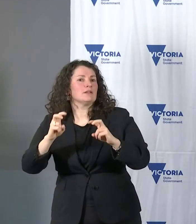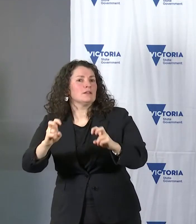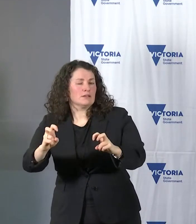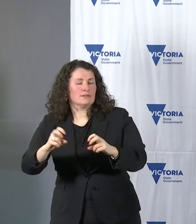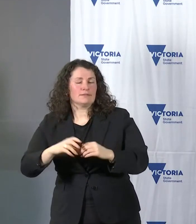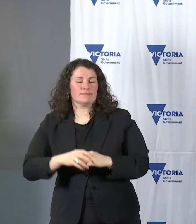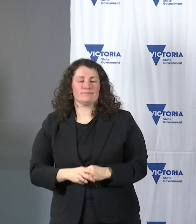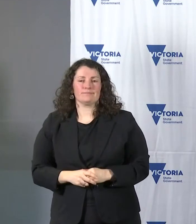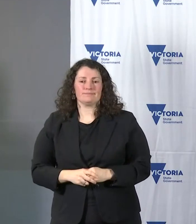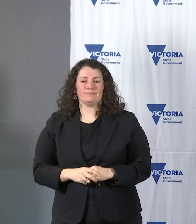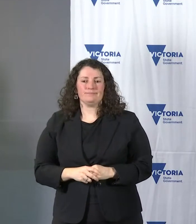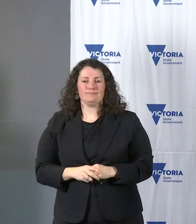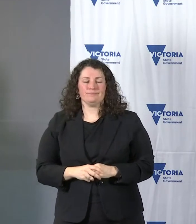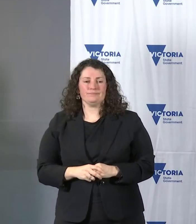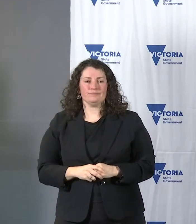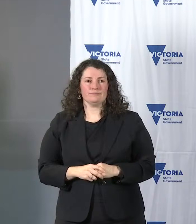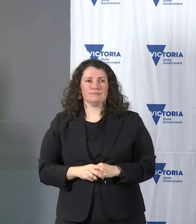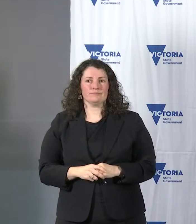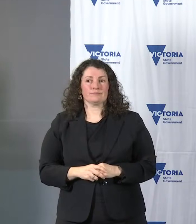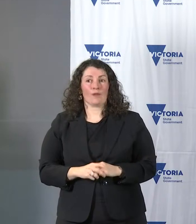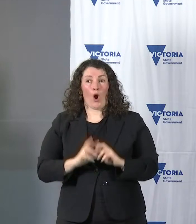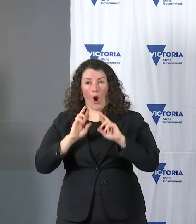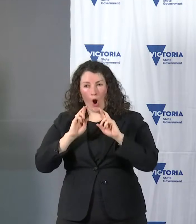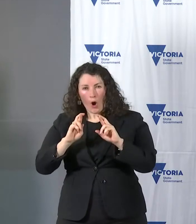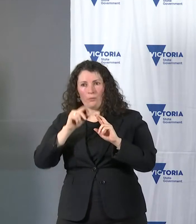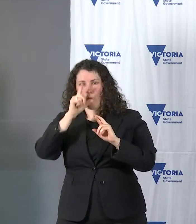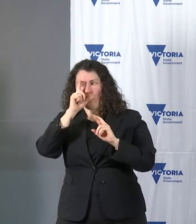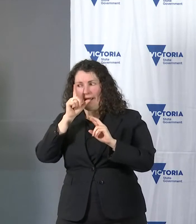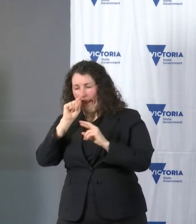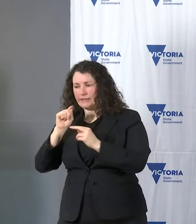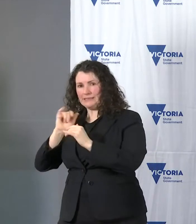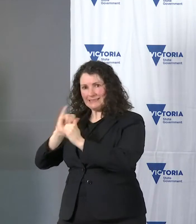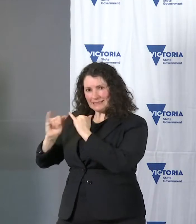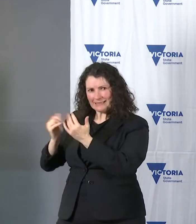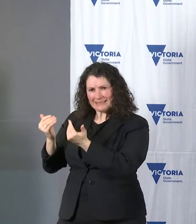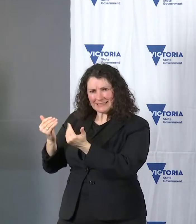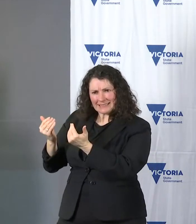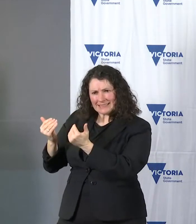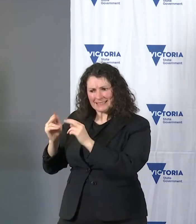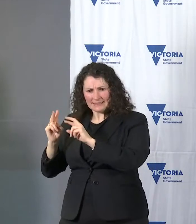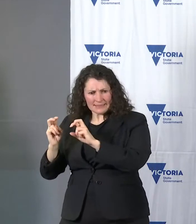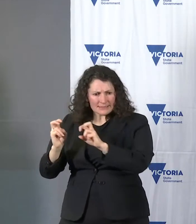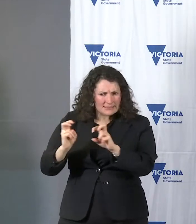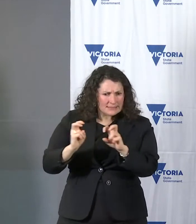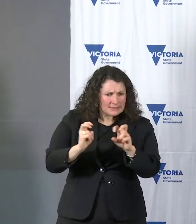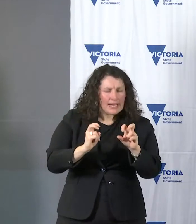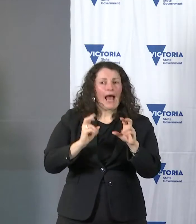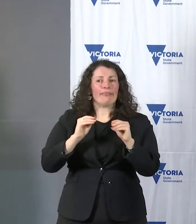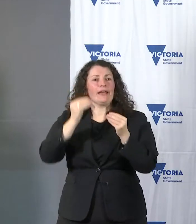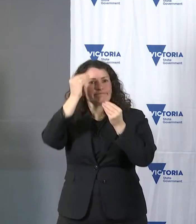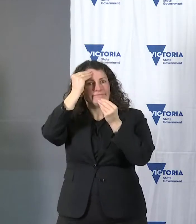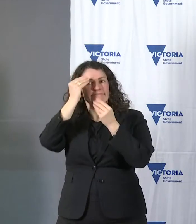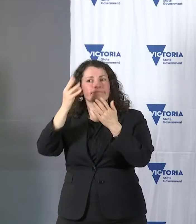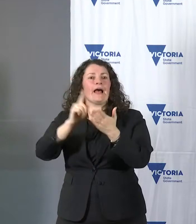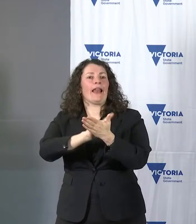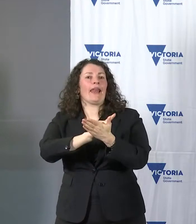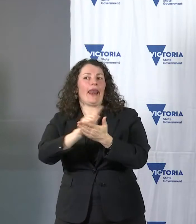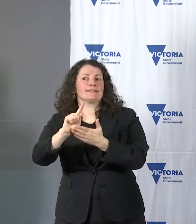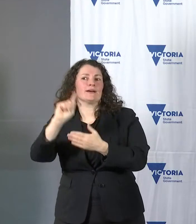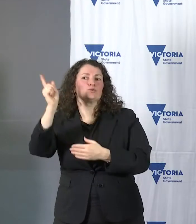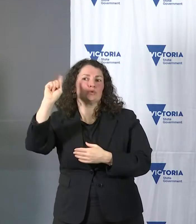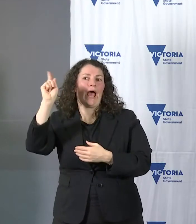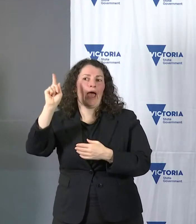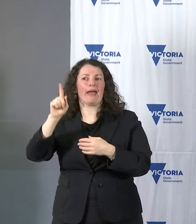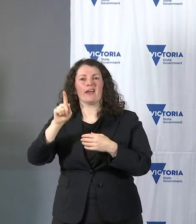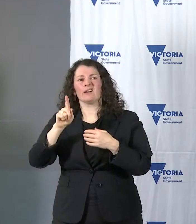underway, but we will have more to say about the progress of that case later in the day through the